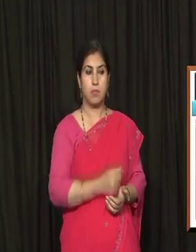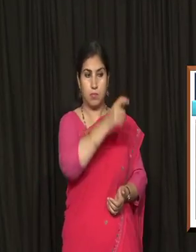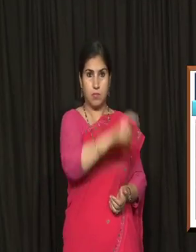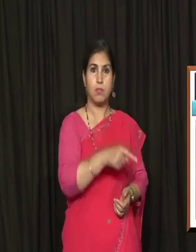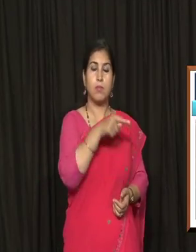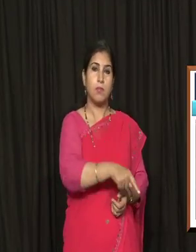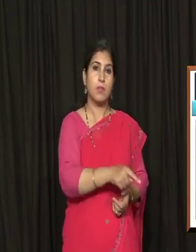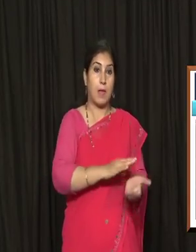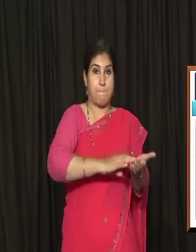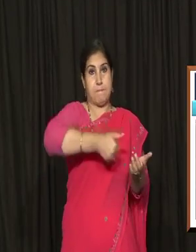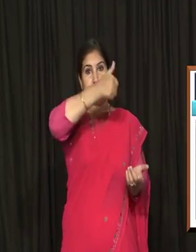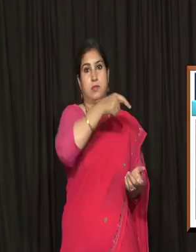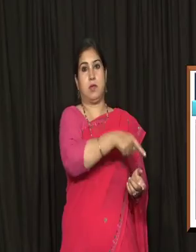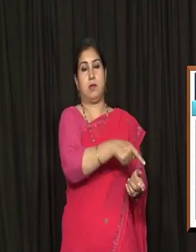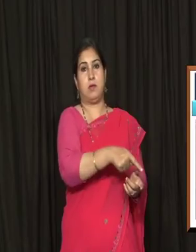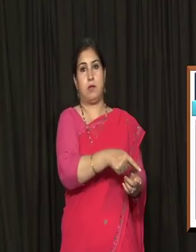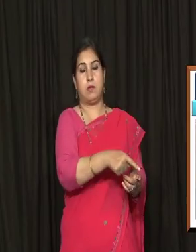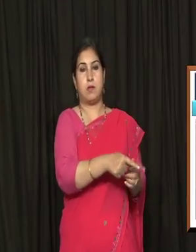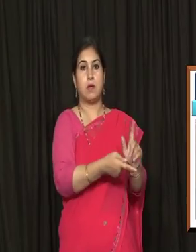Bismarck was a minister of Prussia.